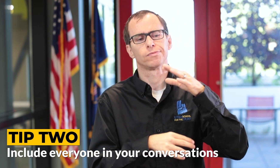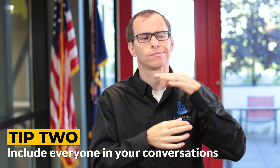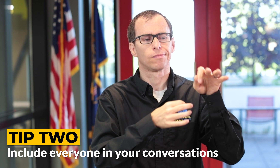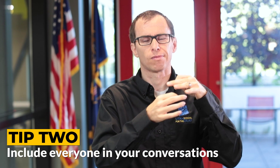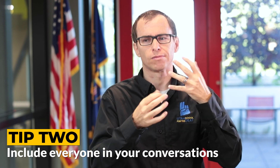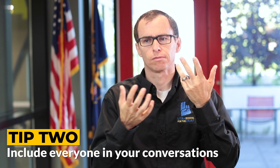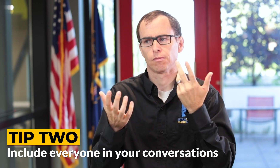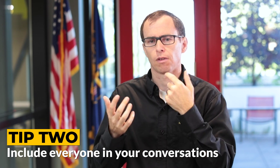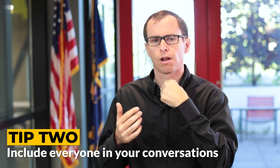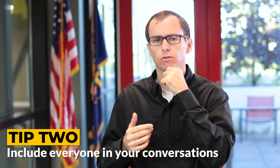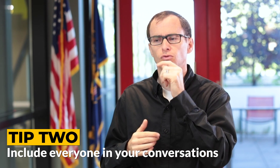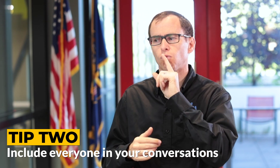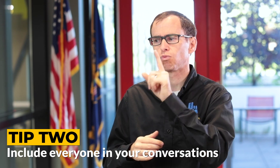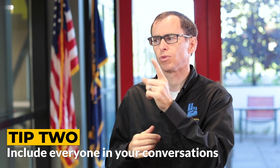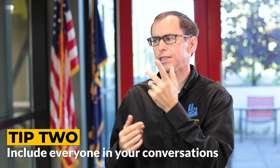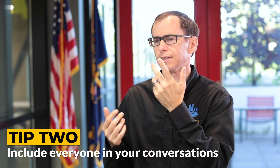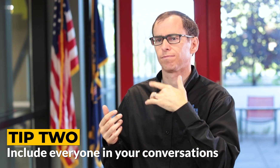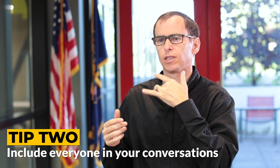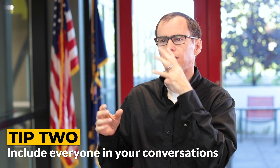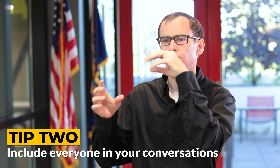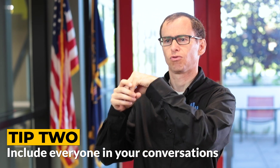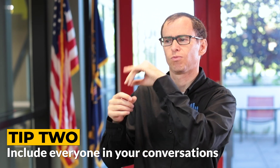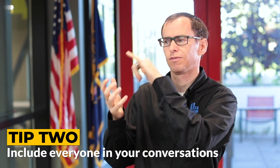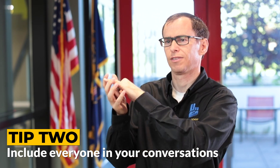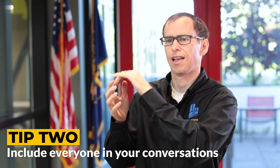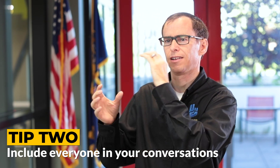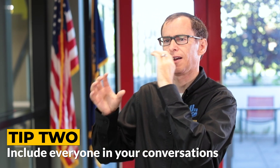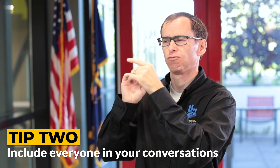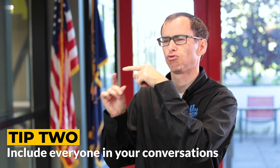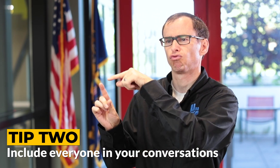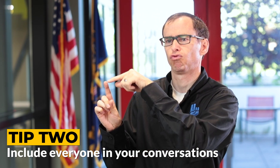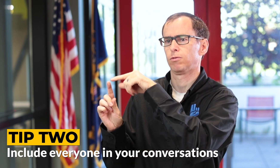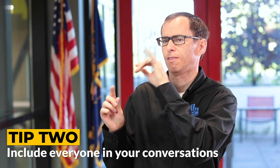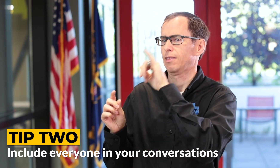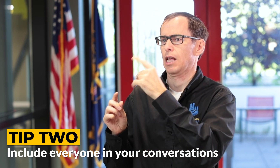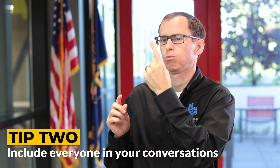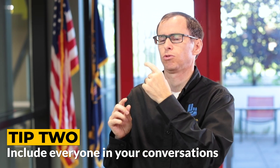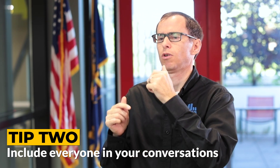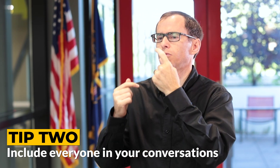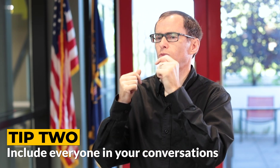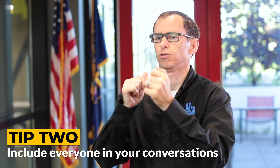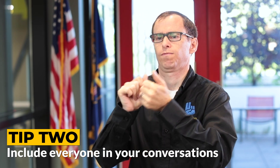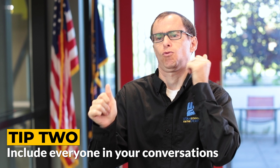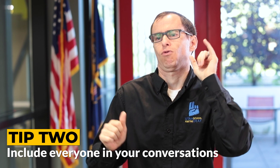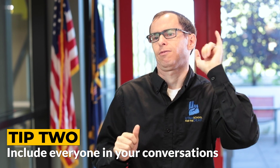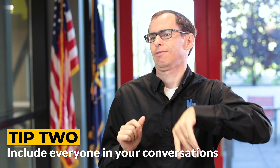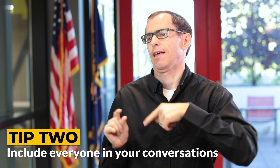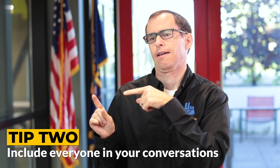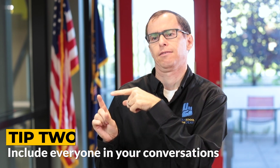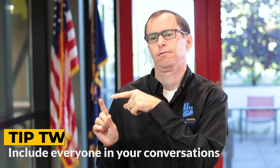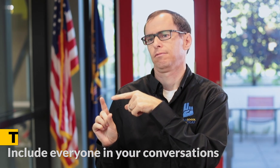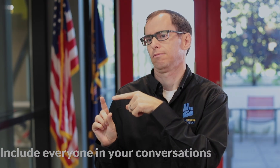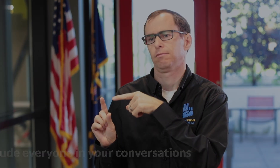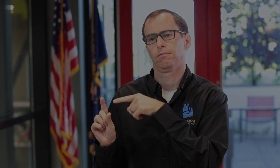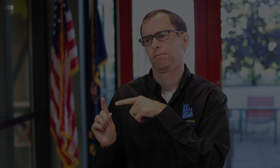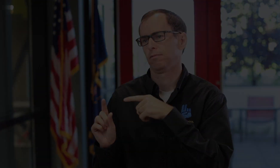it's not important. I don't really feel included in that conversation, and that is something we really need to avoid.